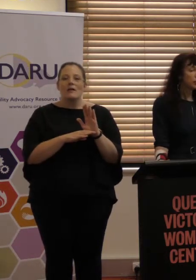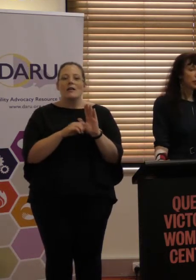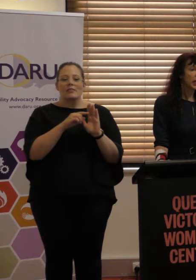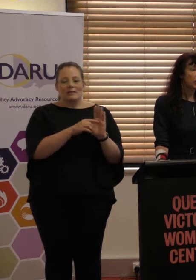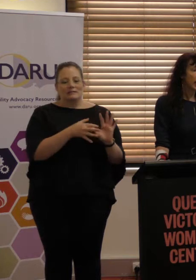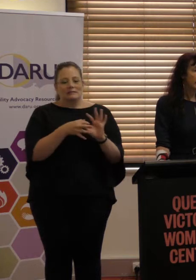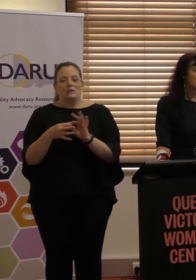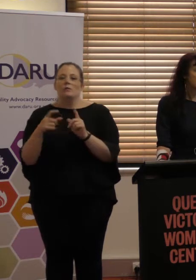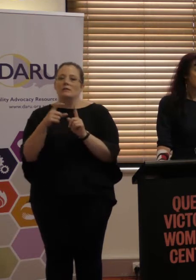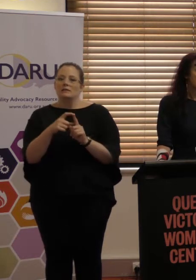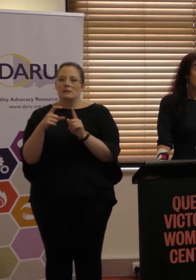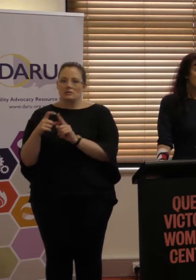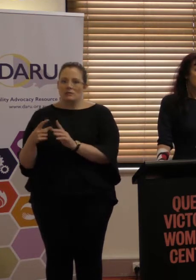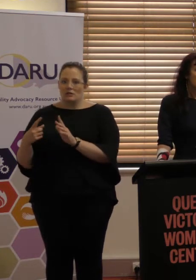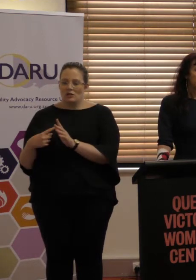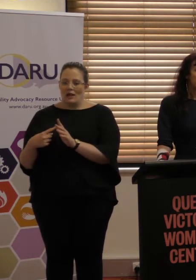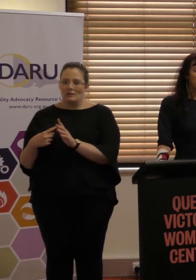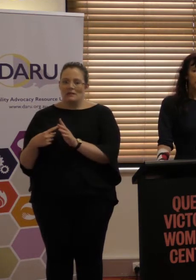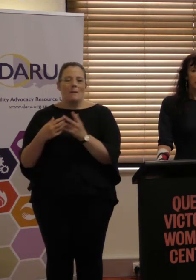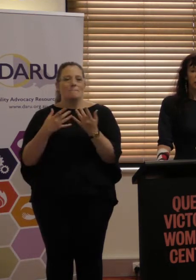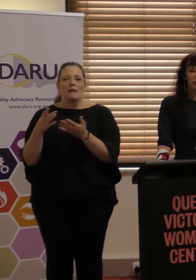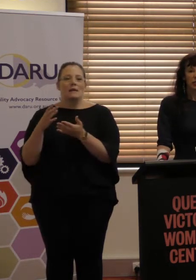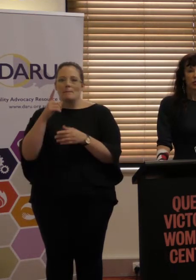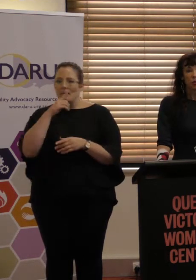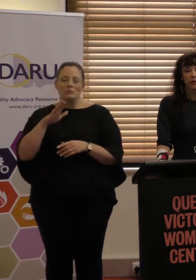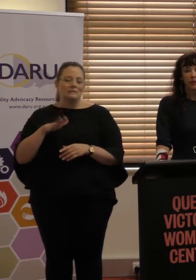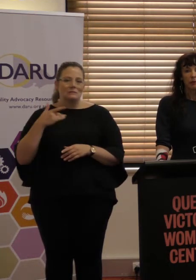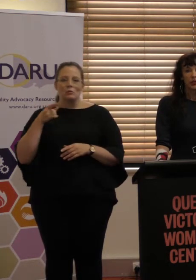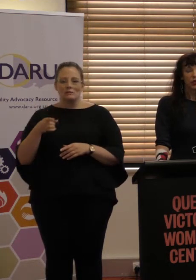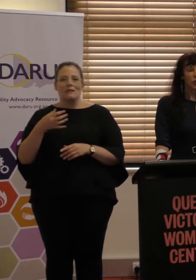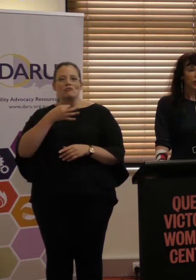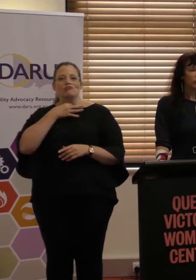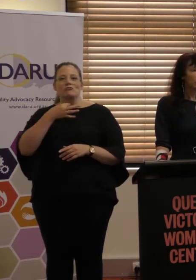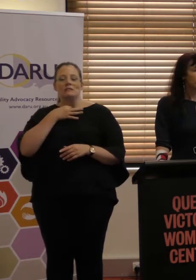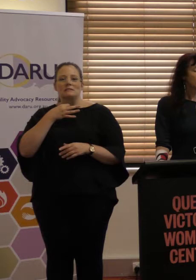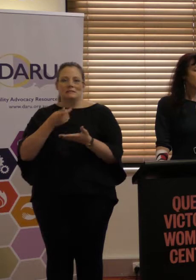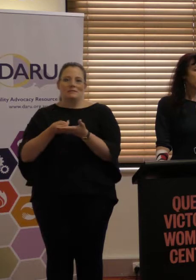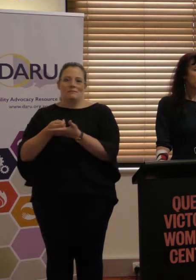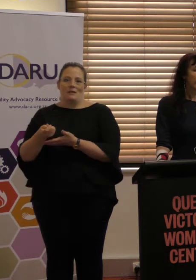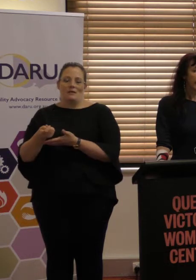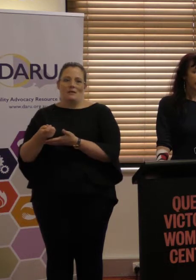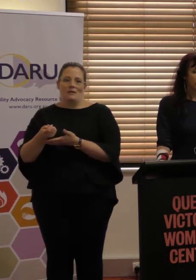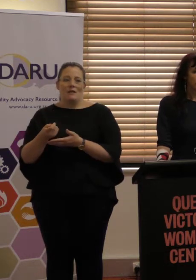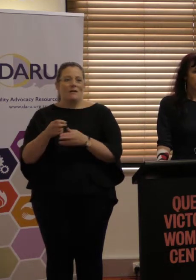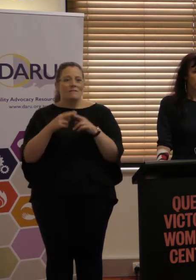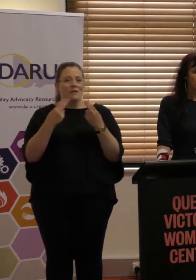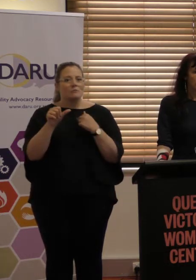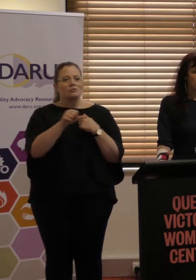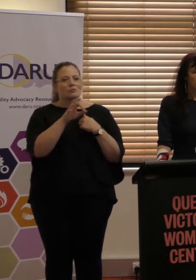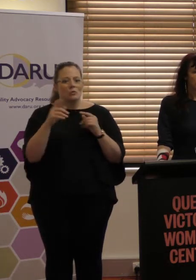Disability Discrimination Act. People with disabilities or their families should not have to risk losing their